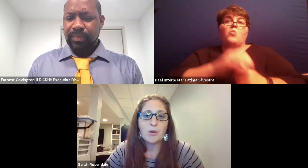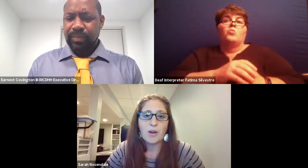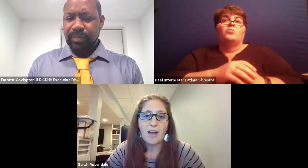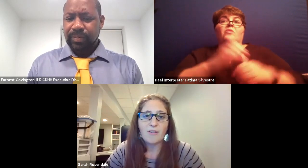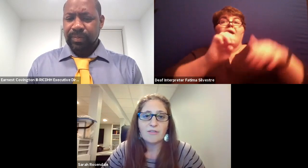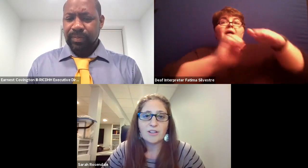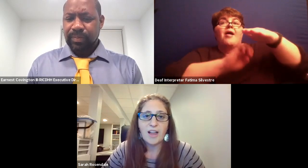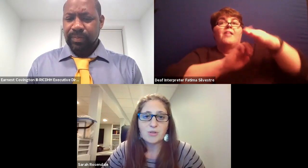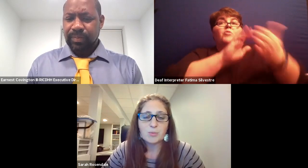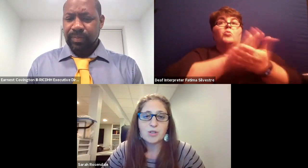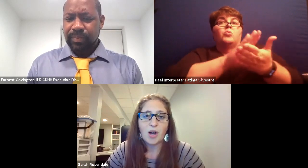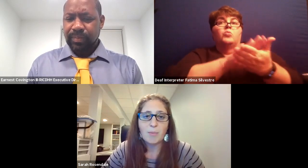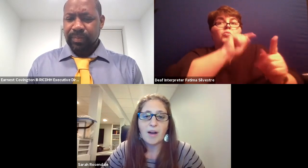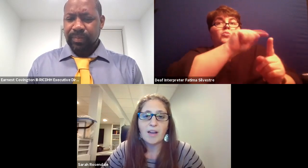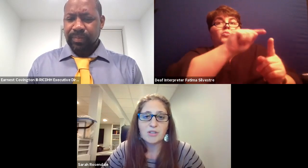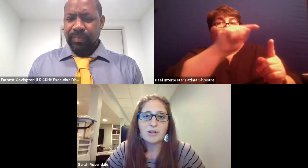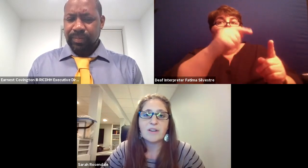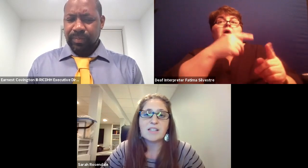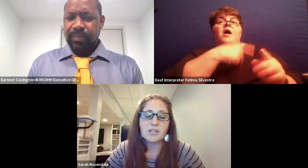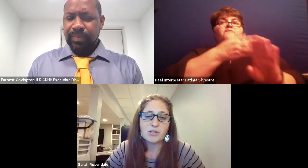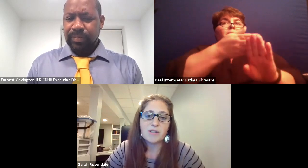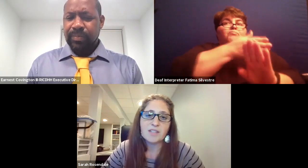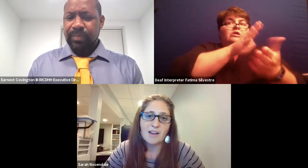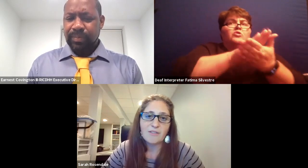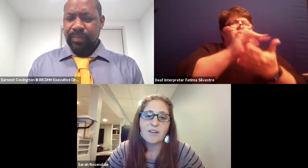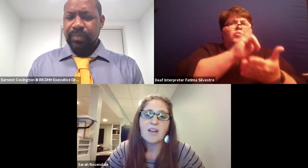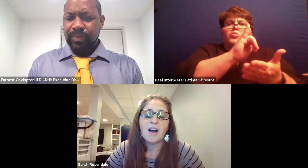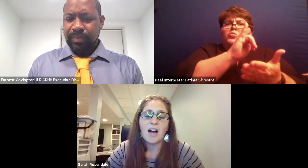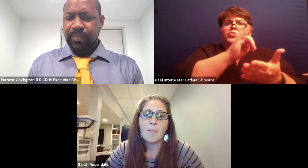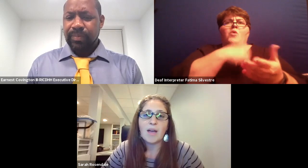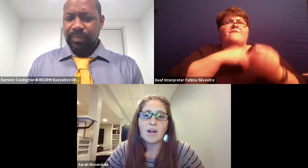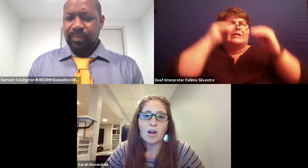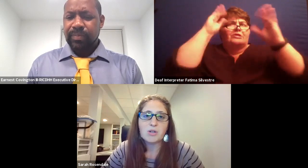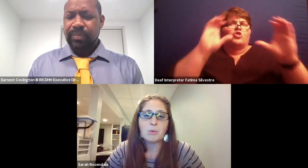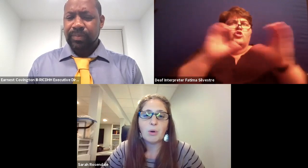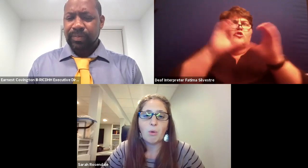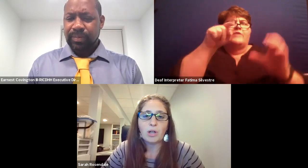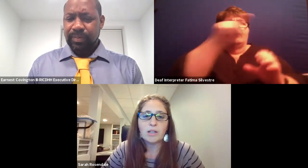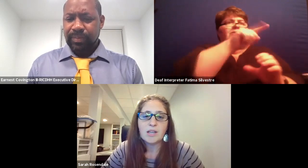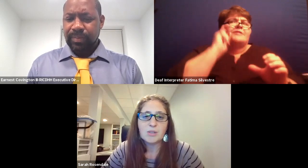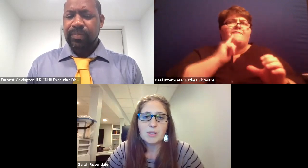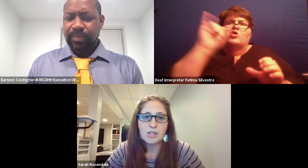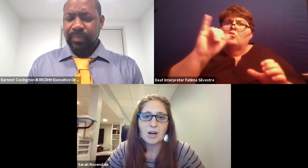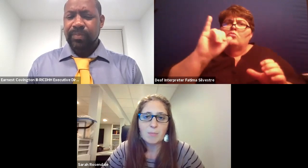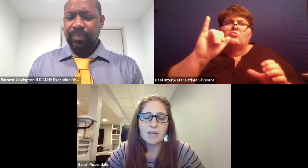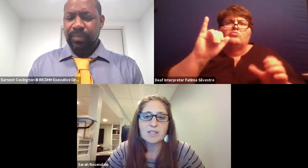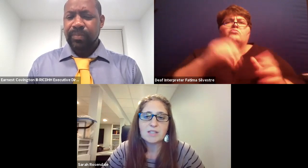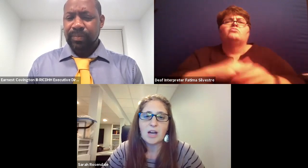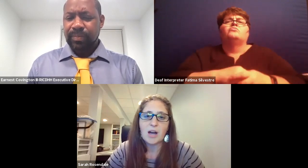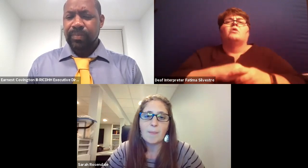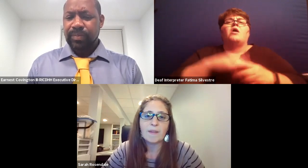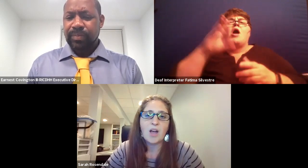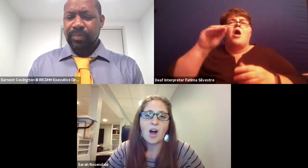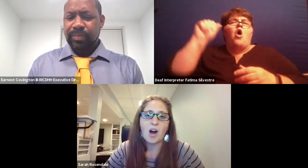program. We have classrooms taught by certified teachers of the deaf and auditory oral speech